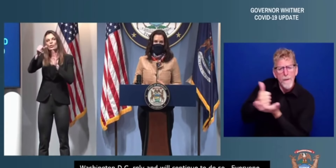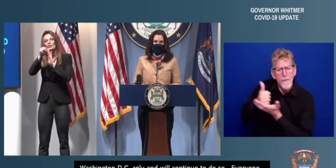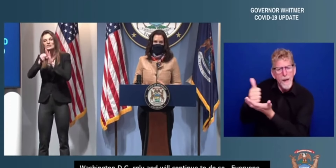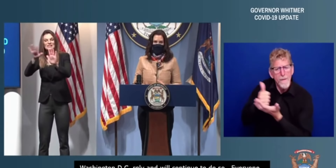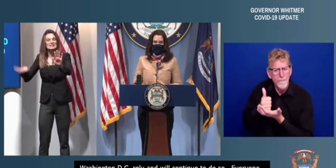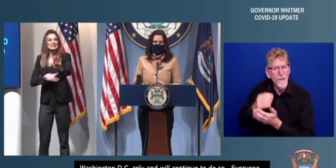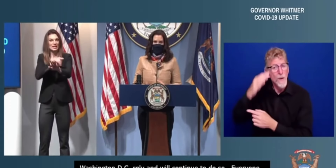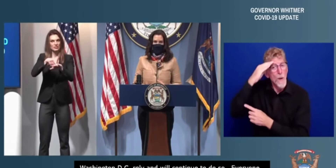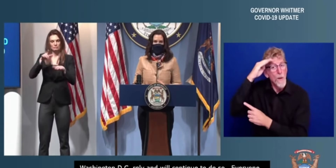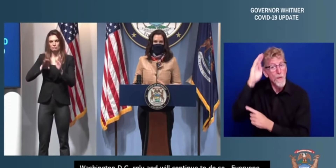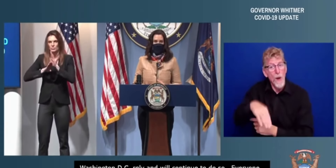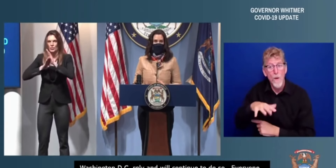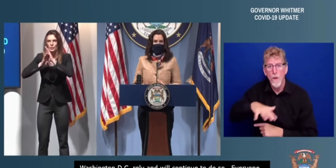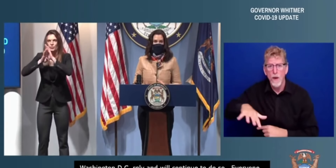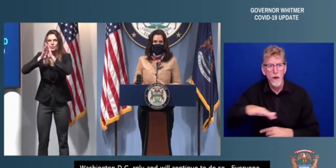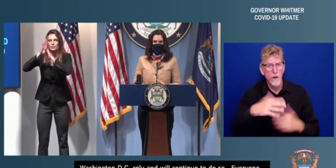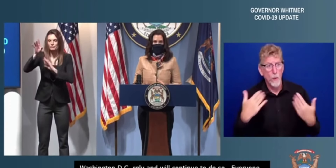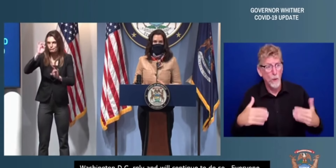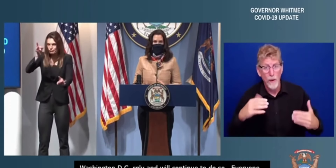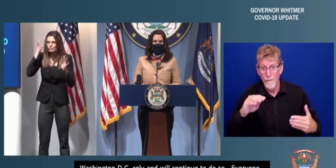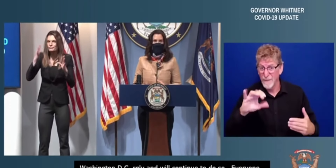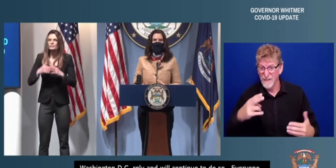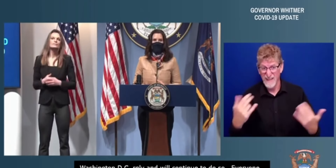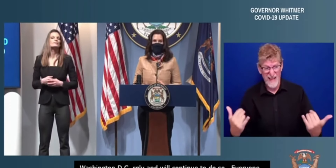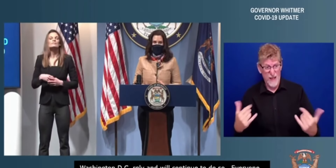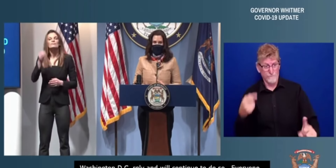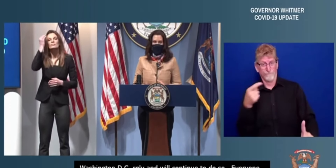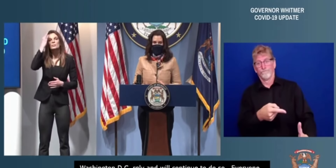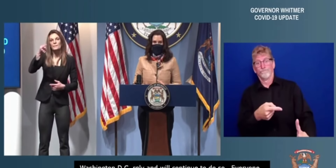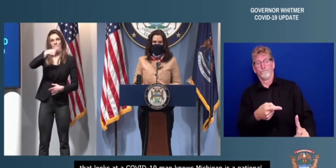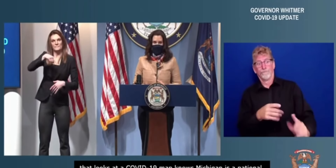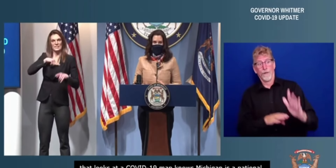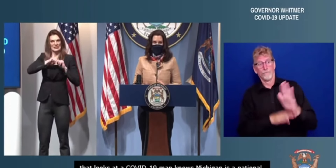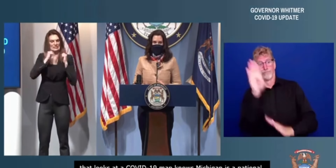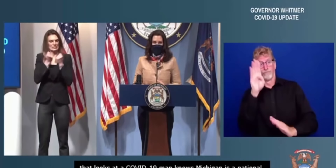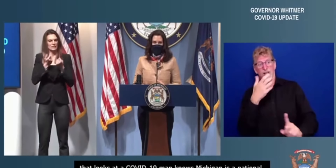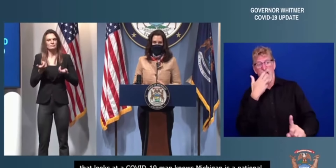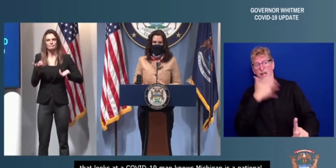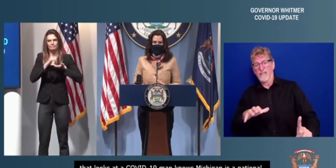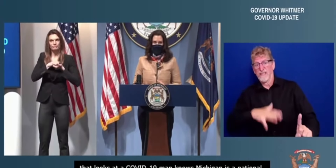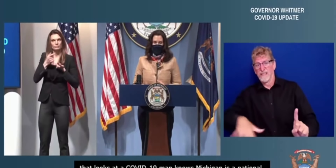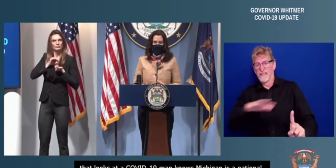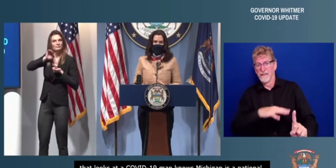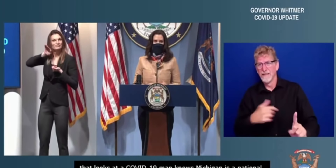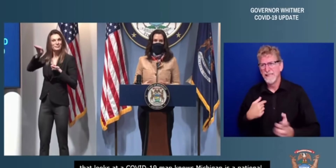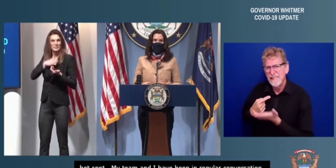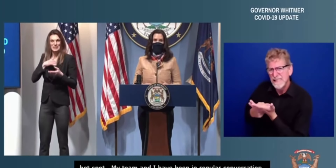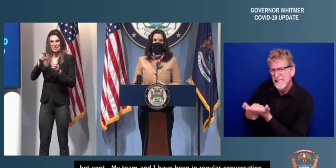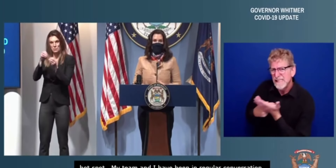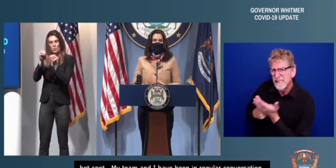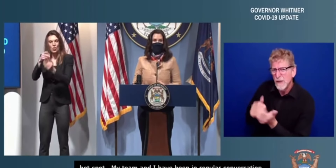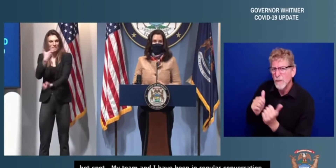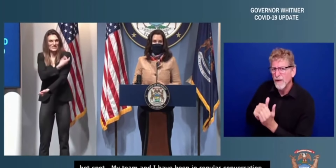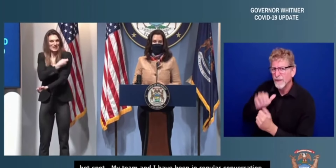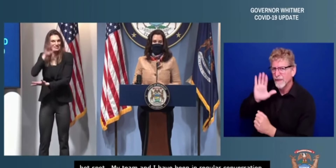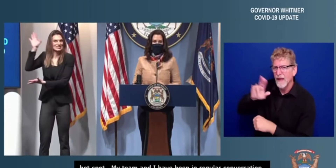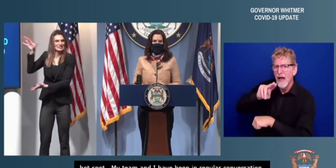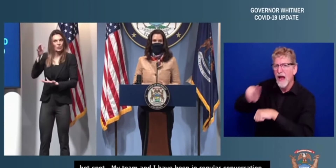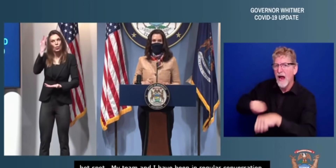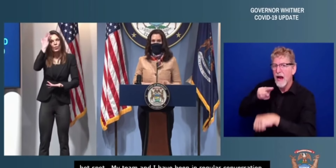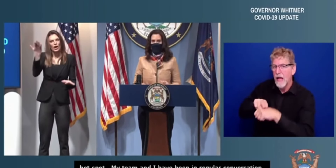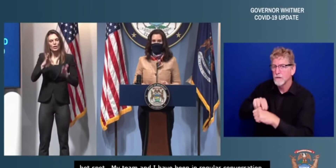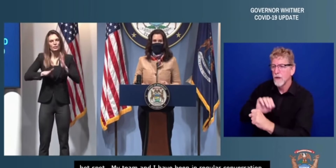been in regular conversation with the National COVID Response Team, and we have asked for more vaccines. I'm grateful for what they have